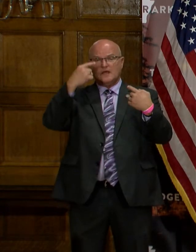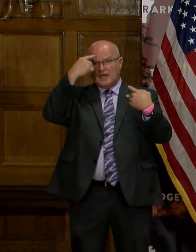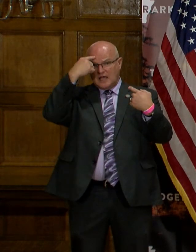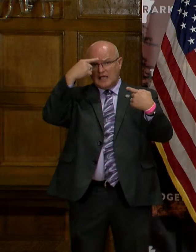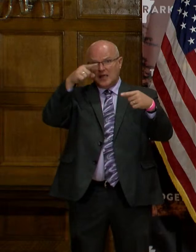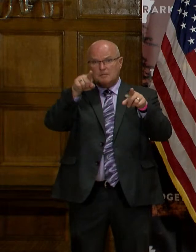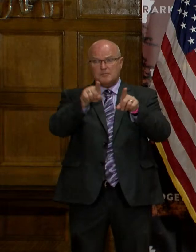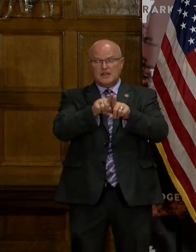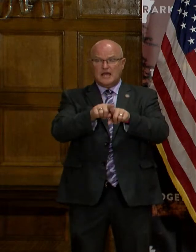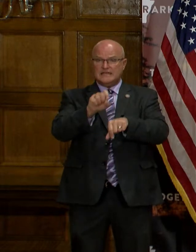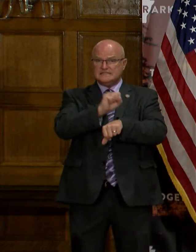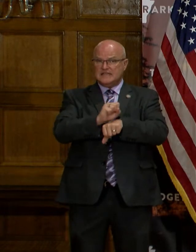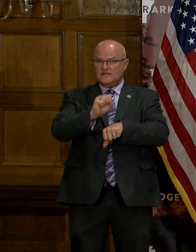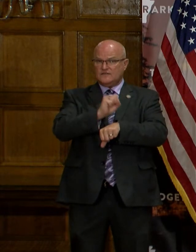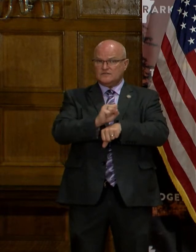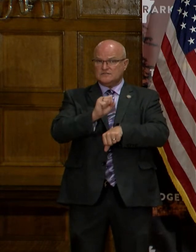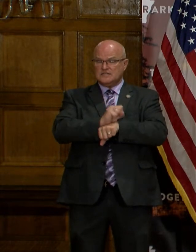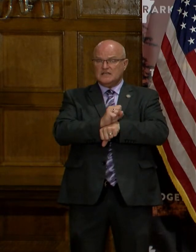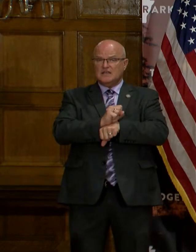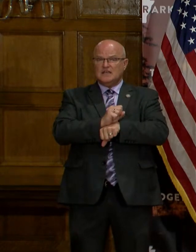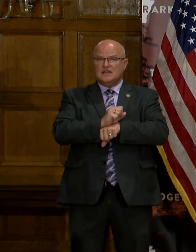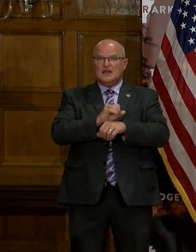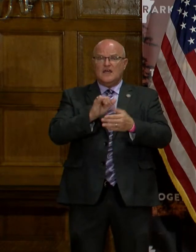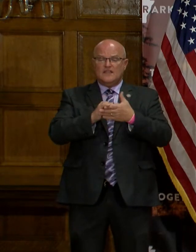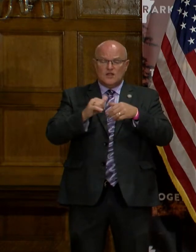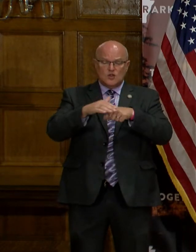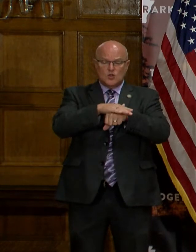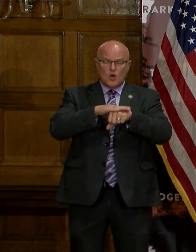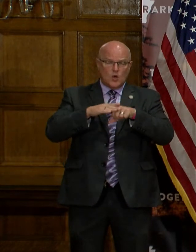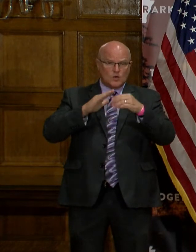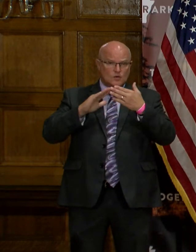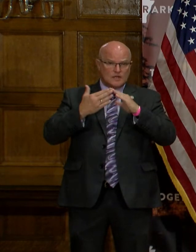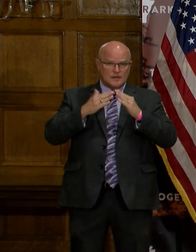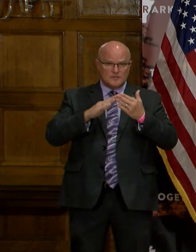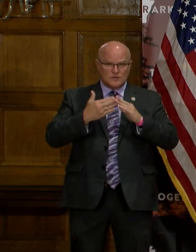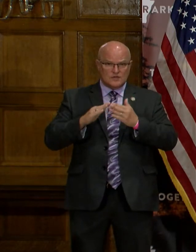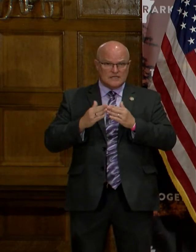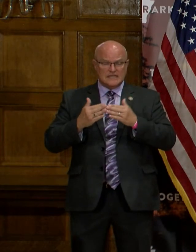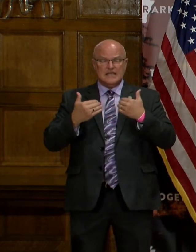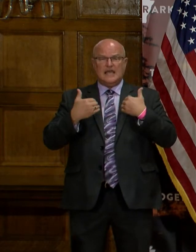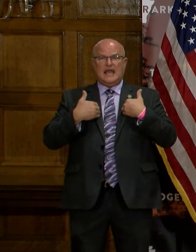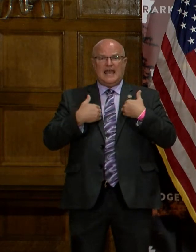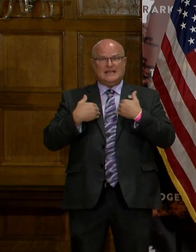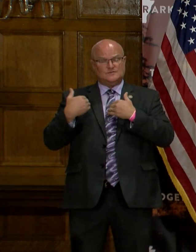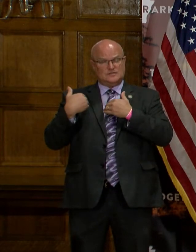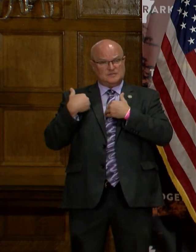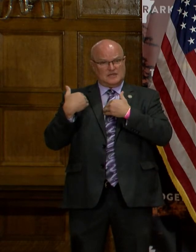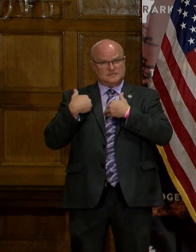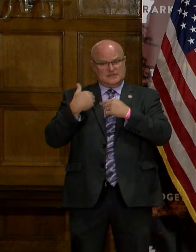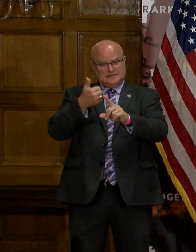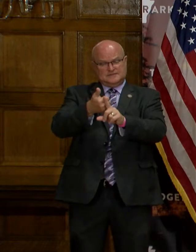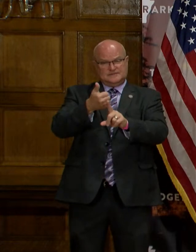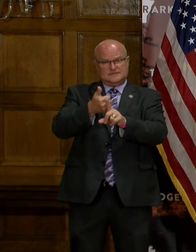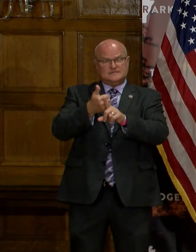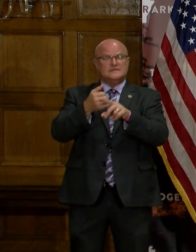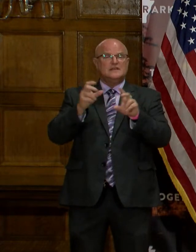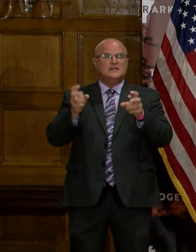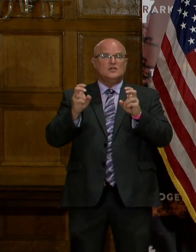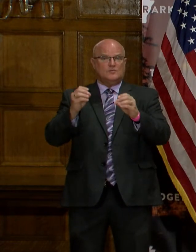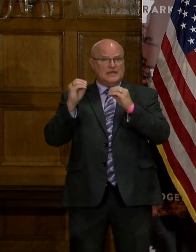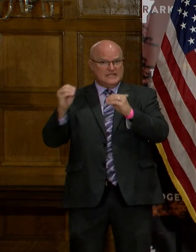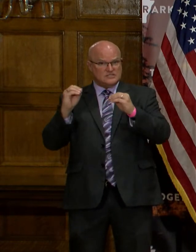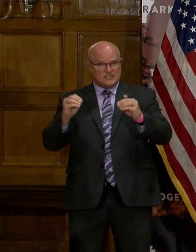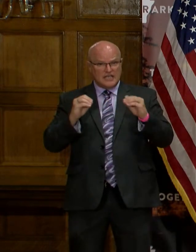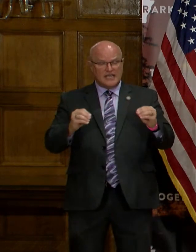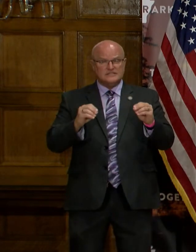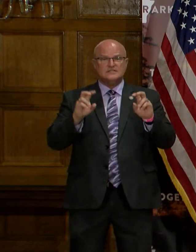compliance efforts, the local community has a responsibility in terms of